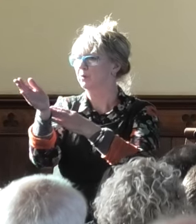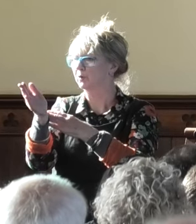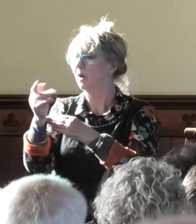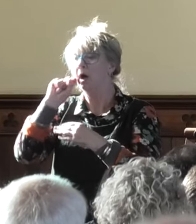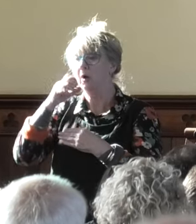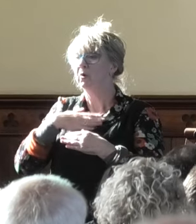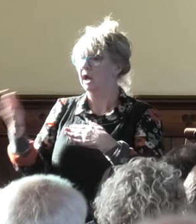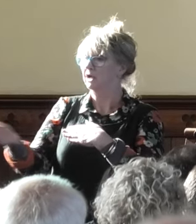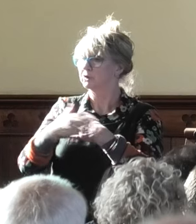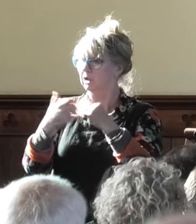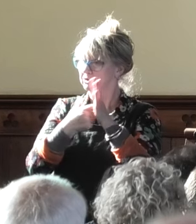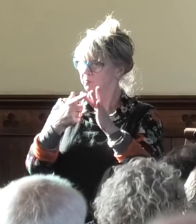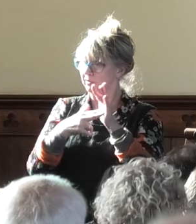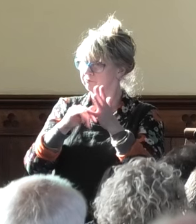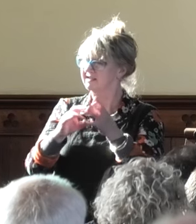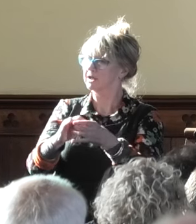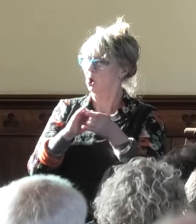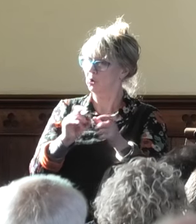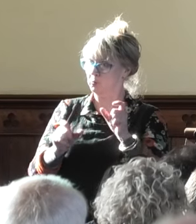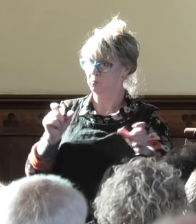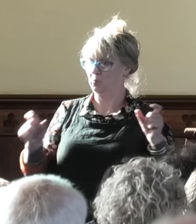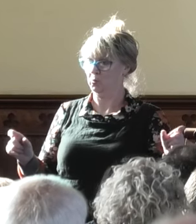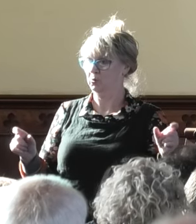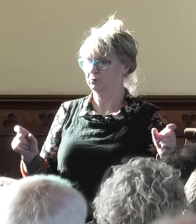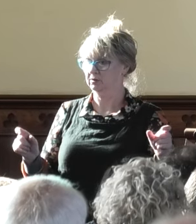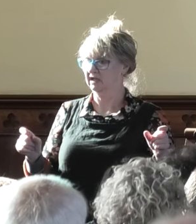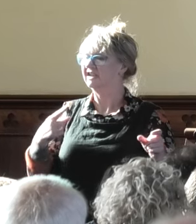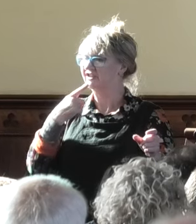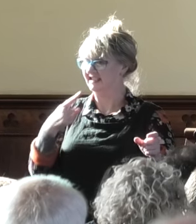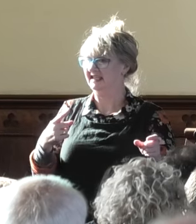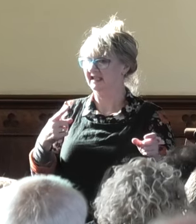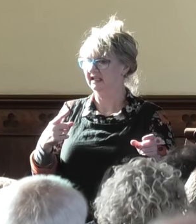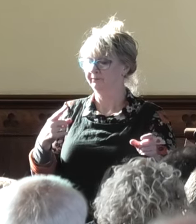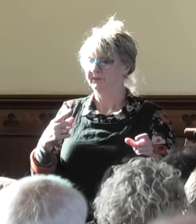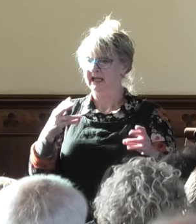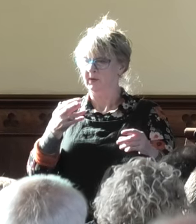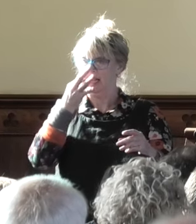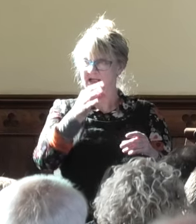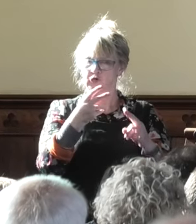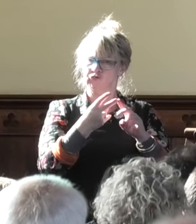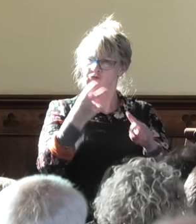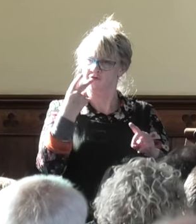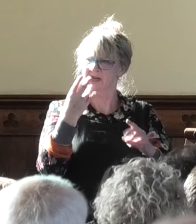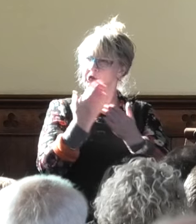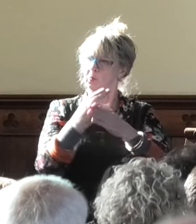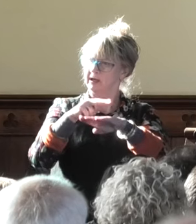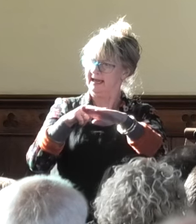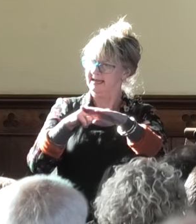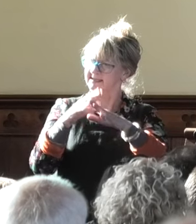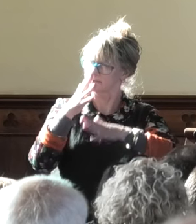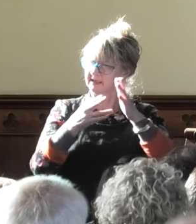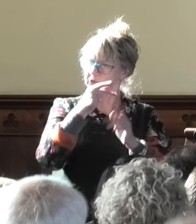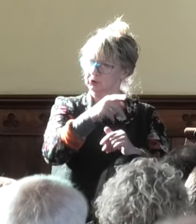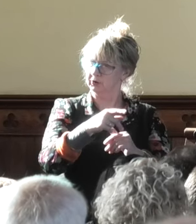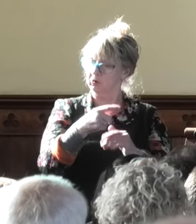Rin's own words, which she shared at church here in Warrnambool earlier this year. She was asked to reflect on what Easter meant to her, and